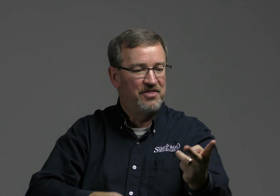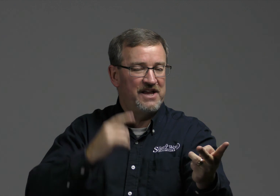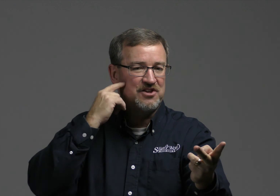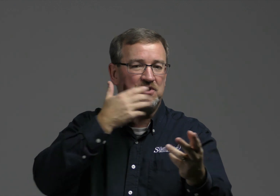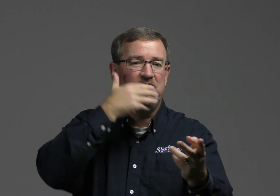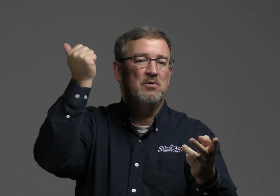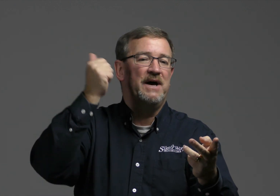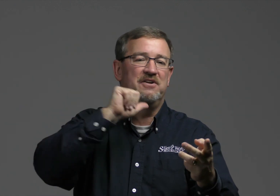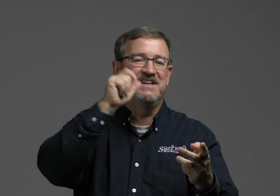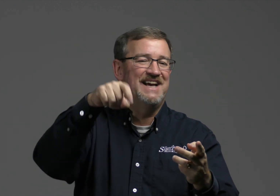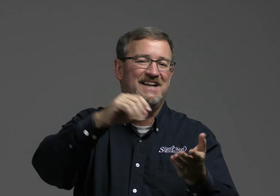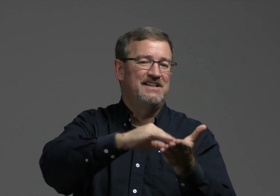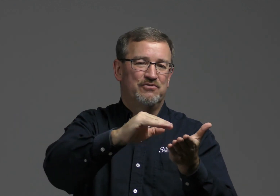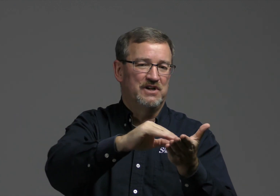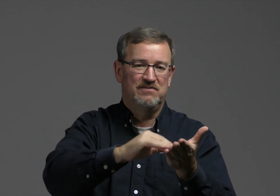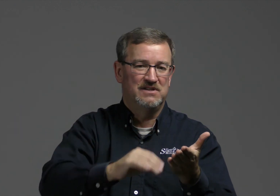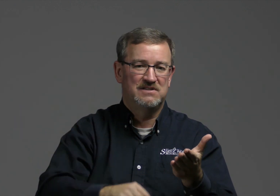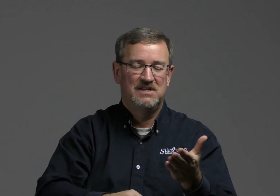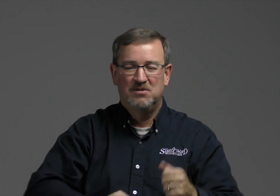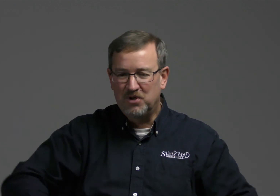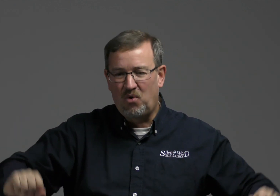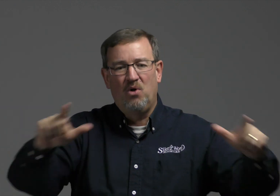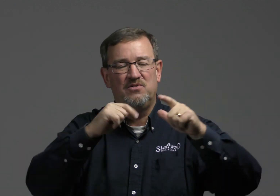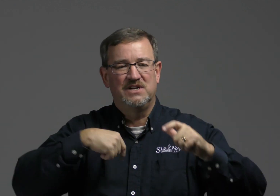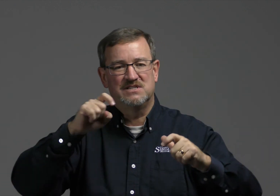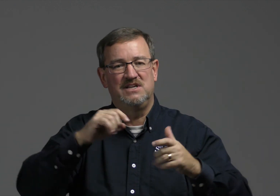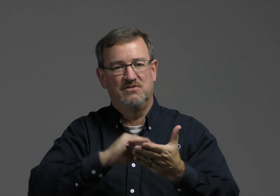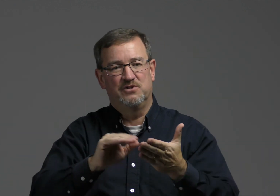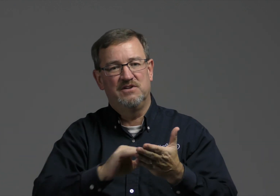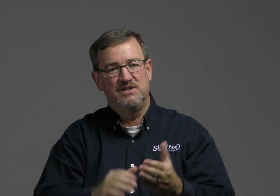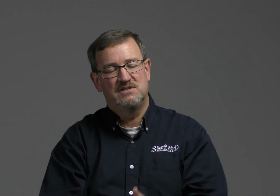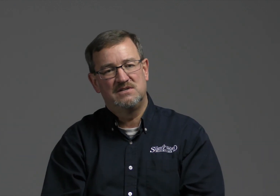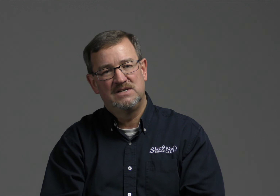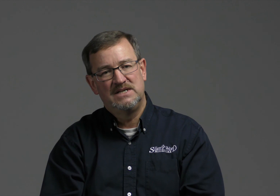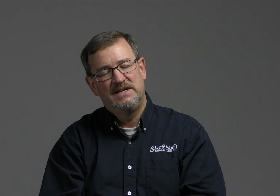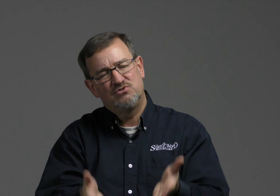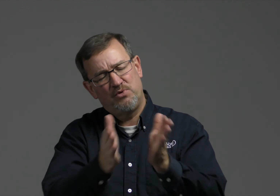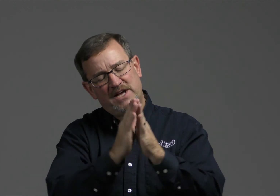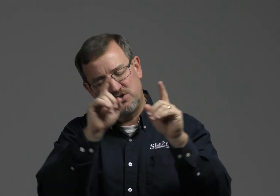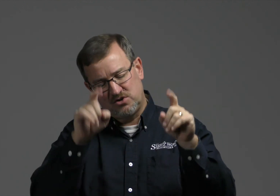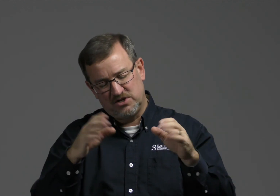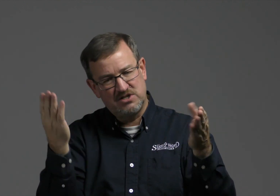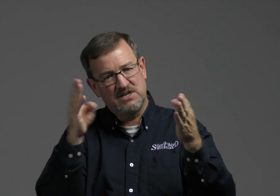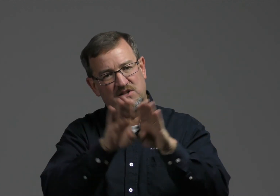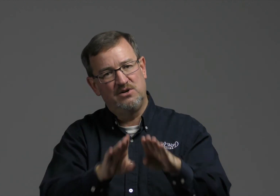They thought they were better and did not need the forgiveness. But all of us need the forgiveness. So when I ask you the question as I